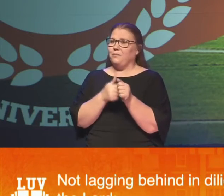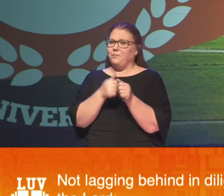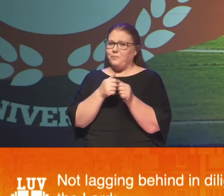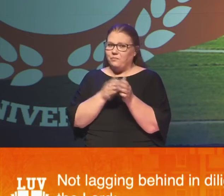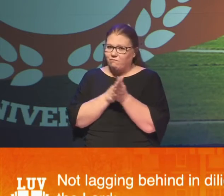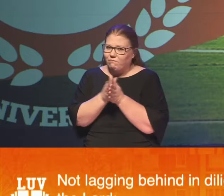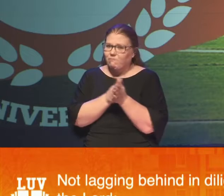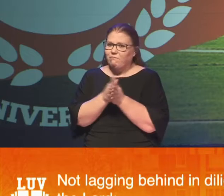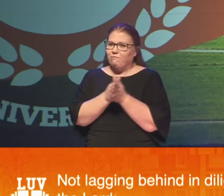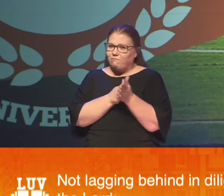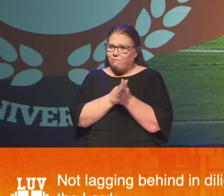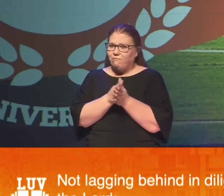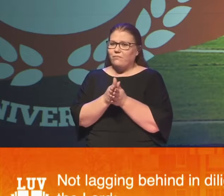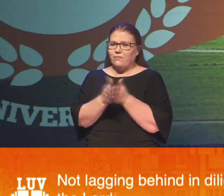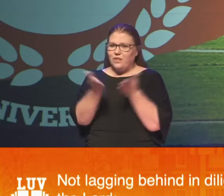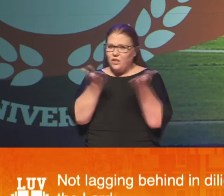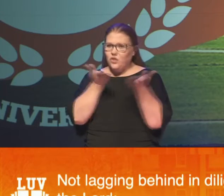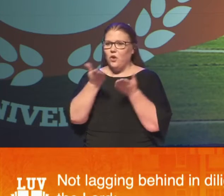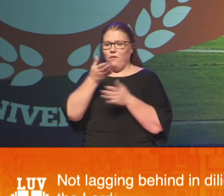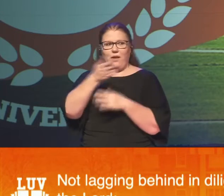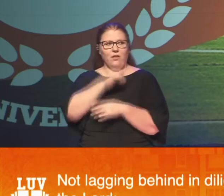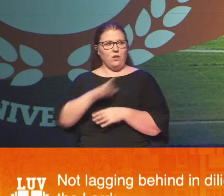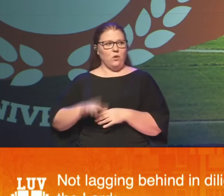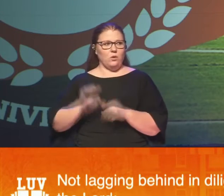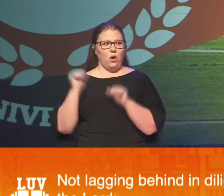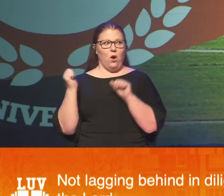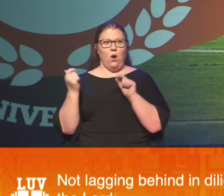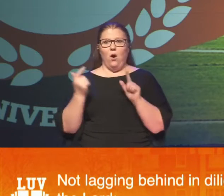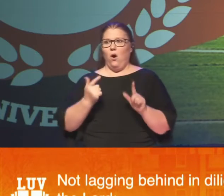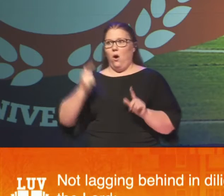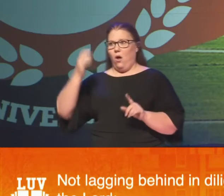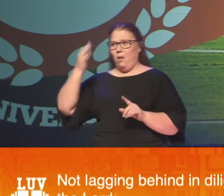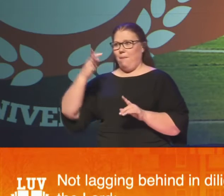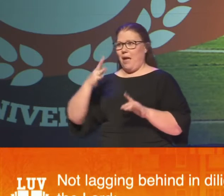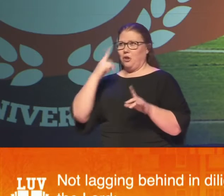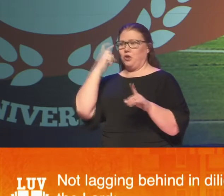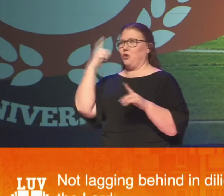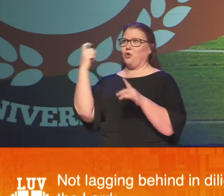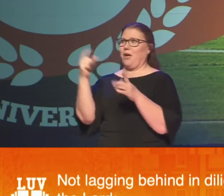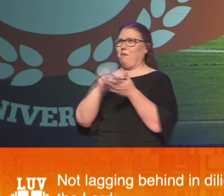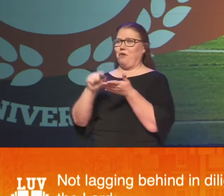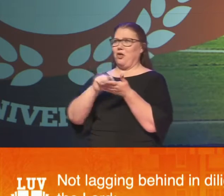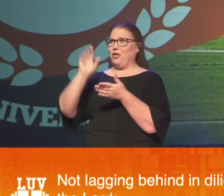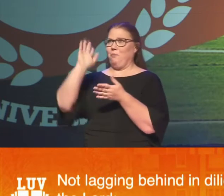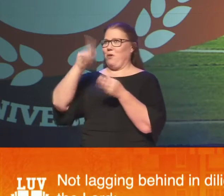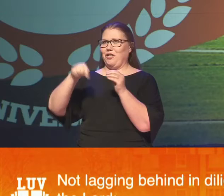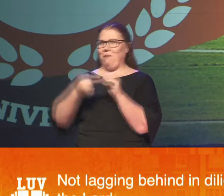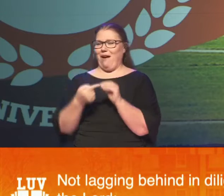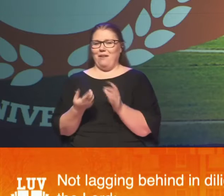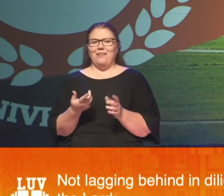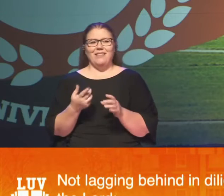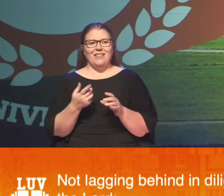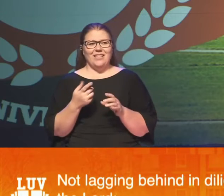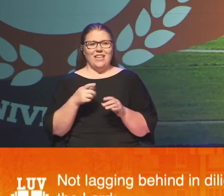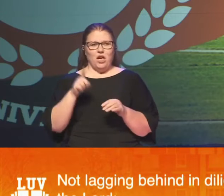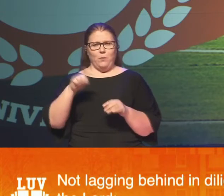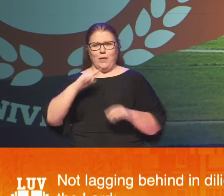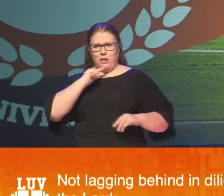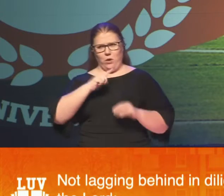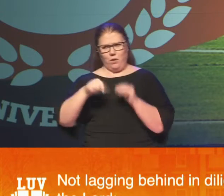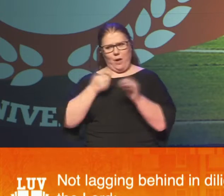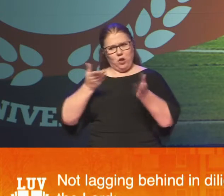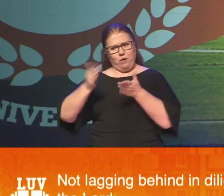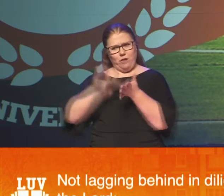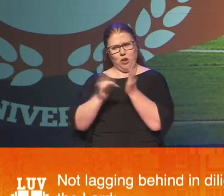in spirit, serving the Lord. This is every pastor's dream verse to preach on right here. You better get serious about